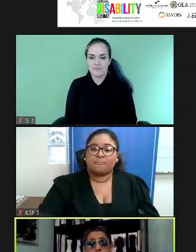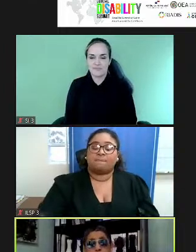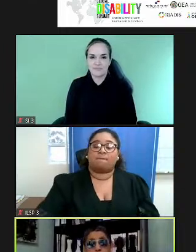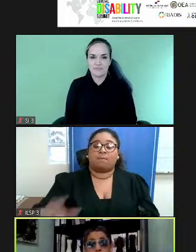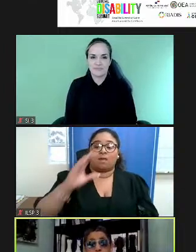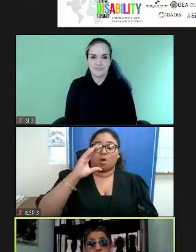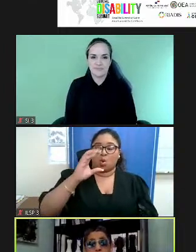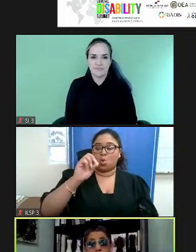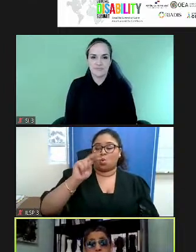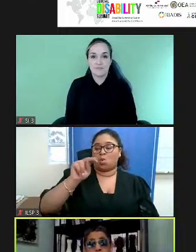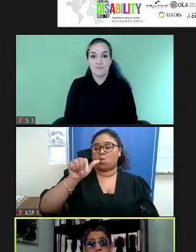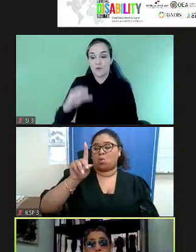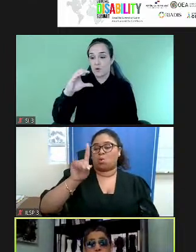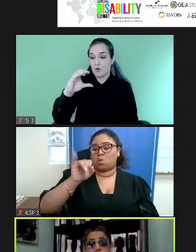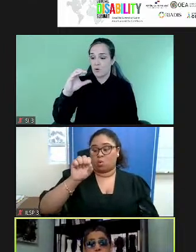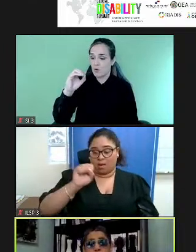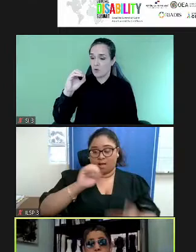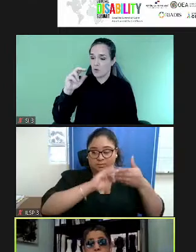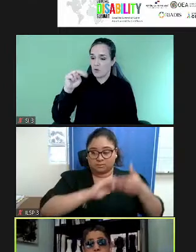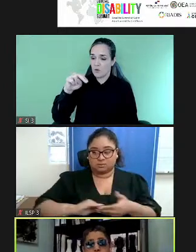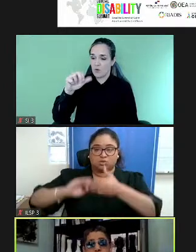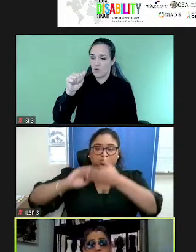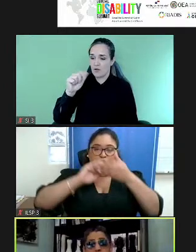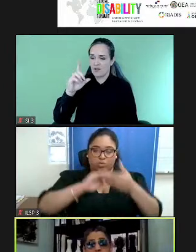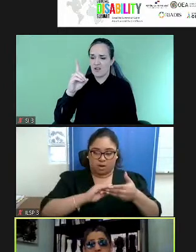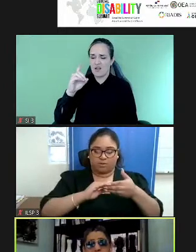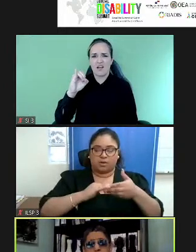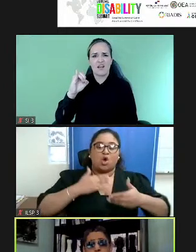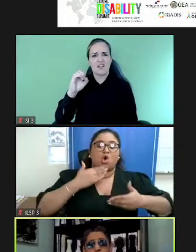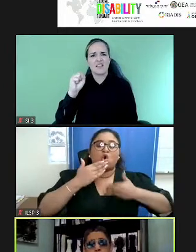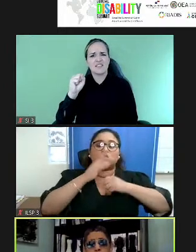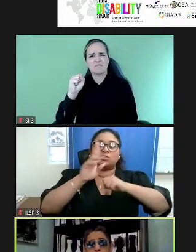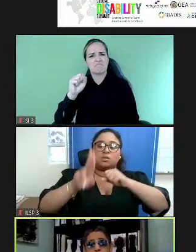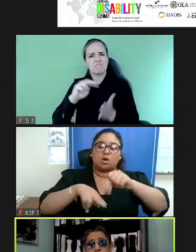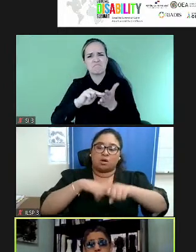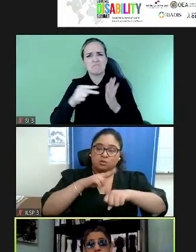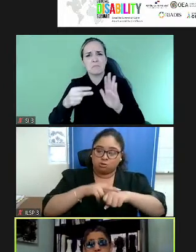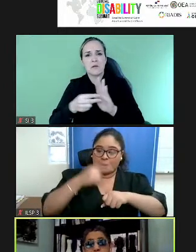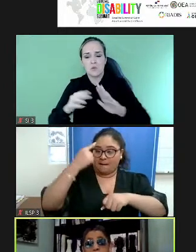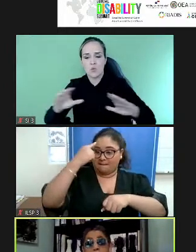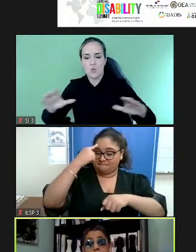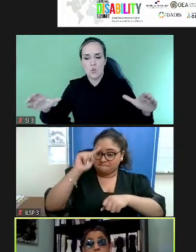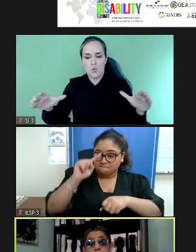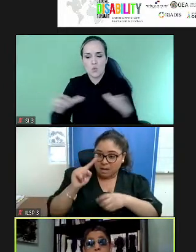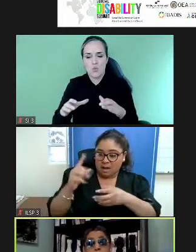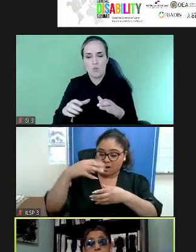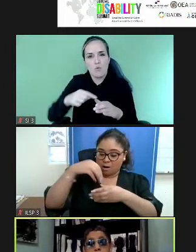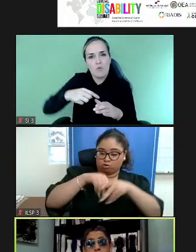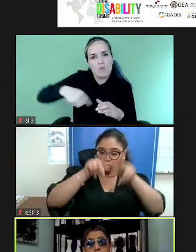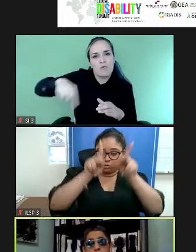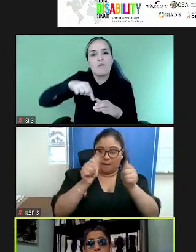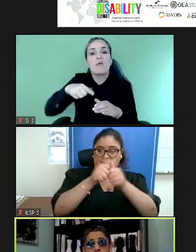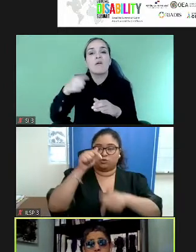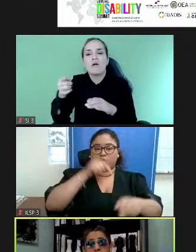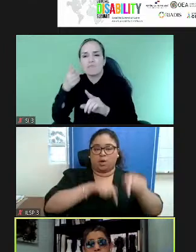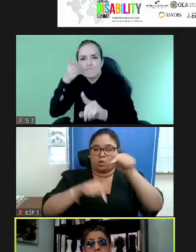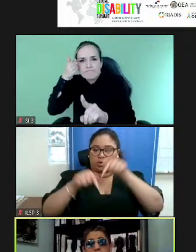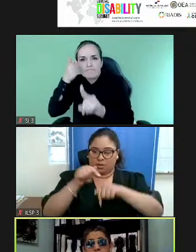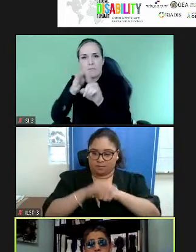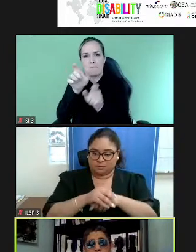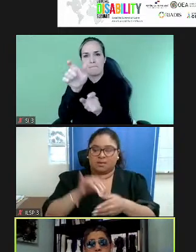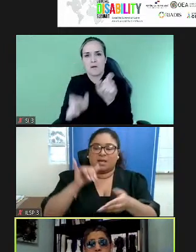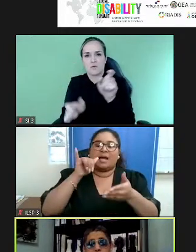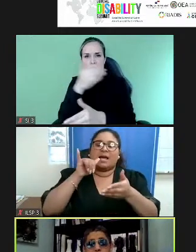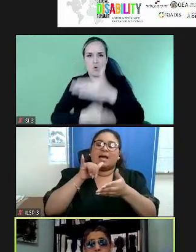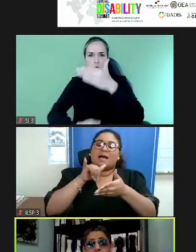so connadis is the national council for the integration of persons with disability which is a specialized organism